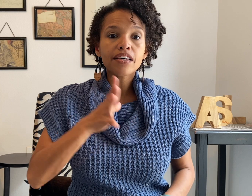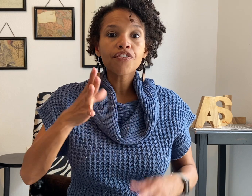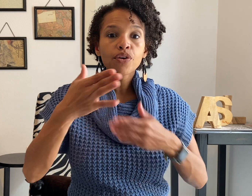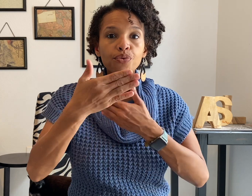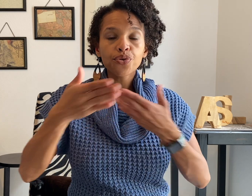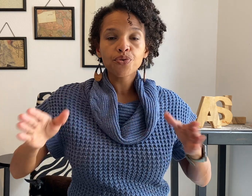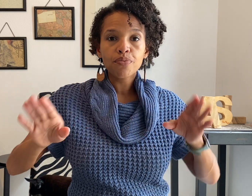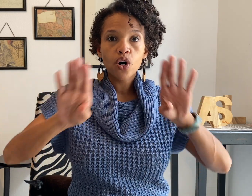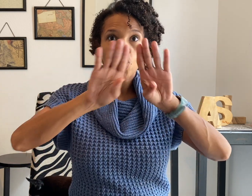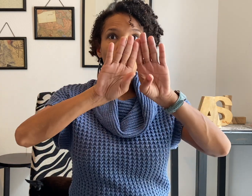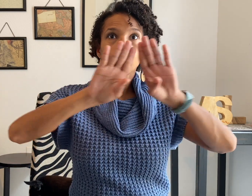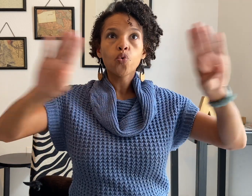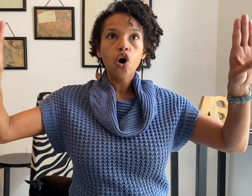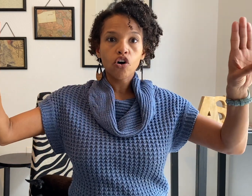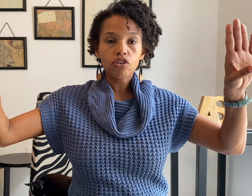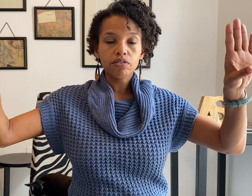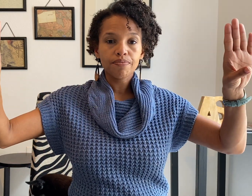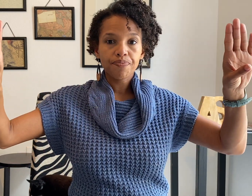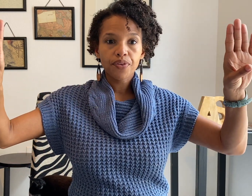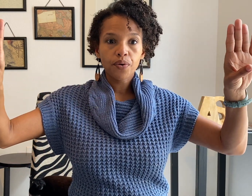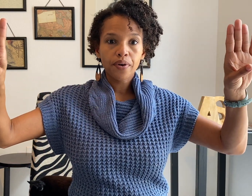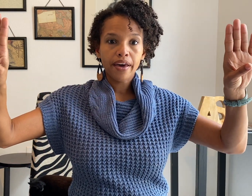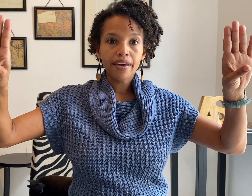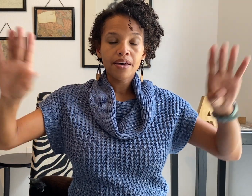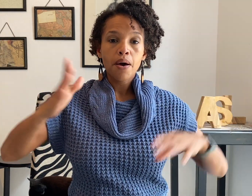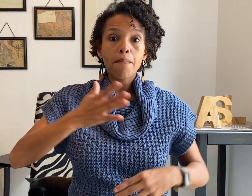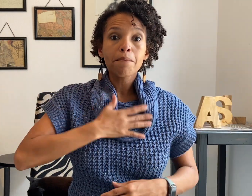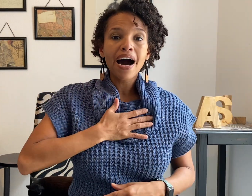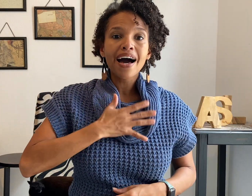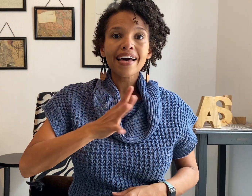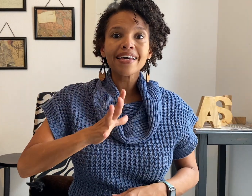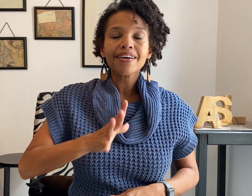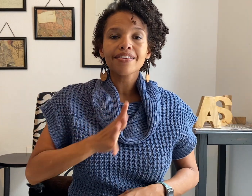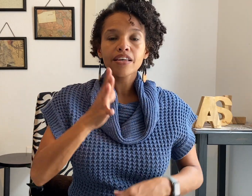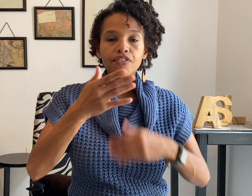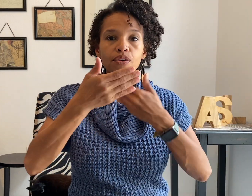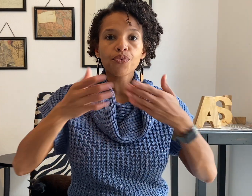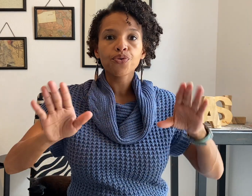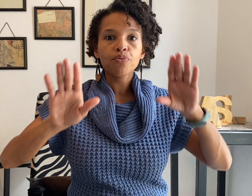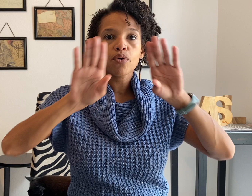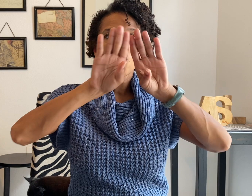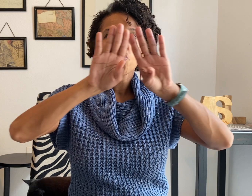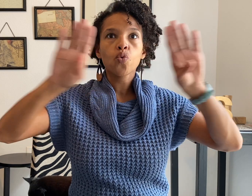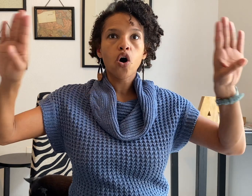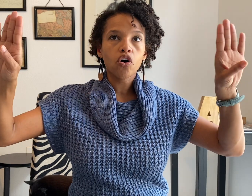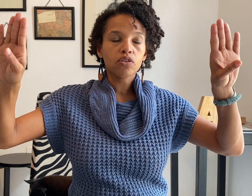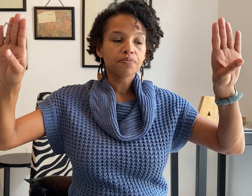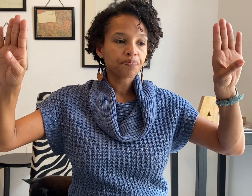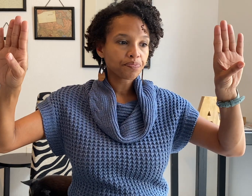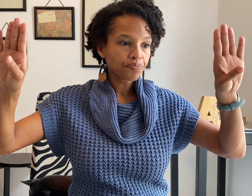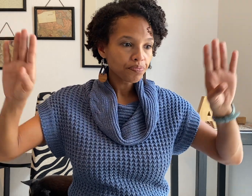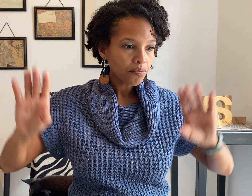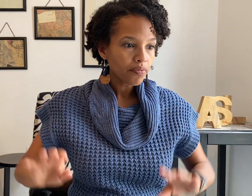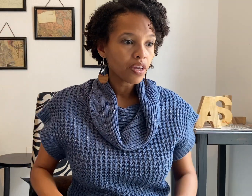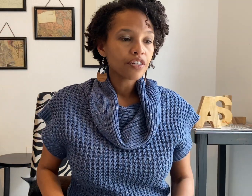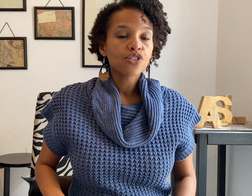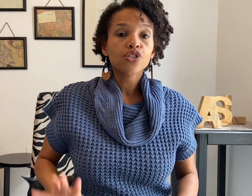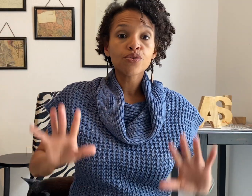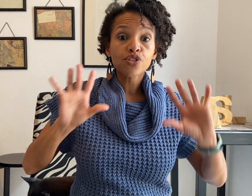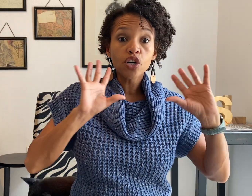living room wall. Okay? My living room wall. So far